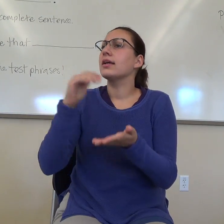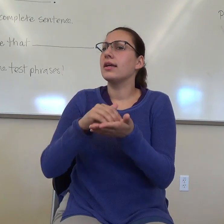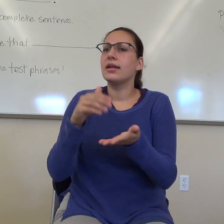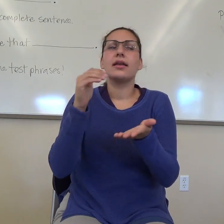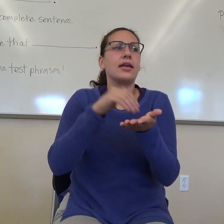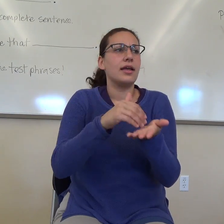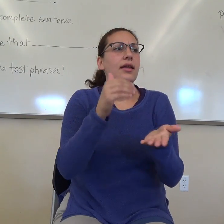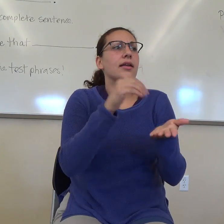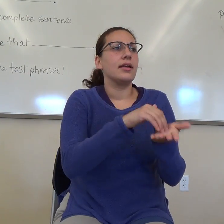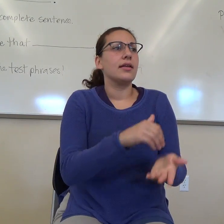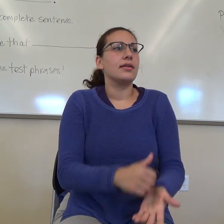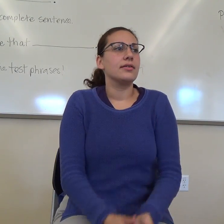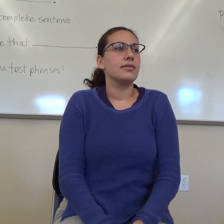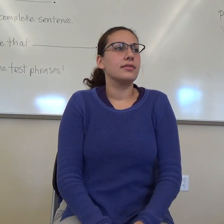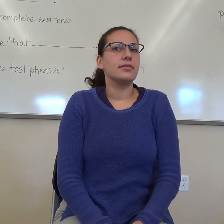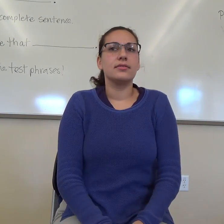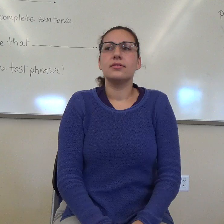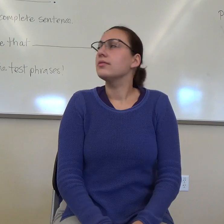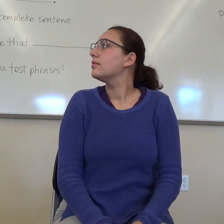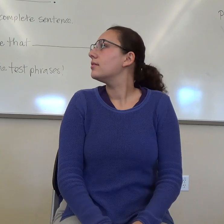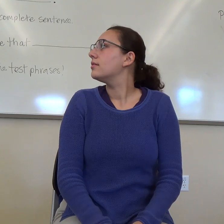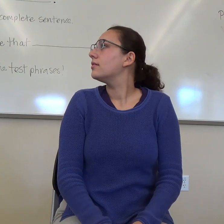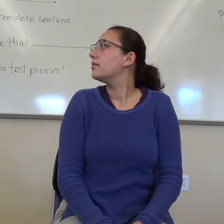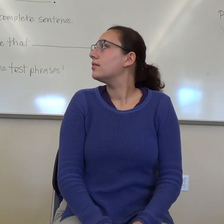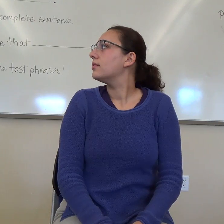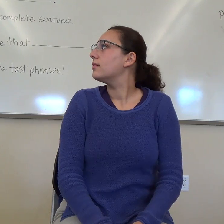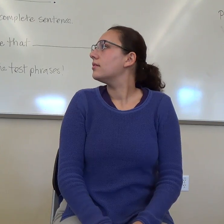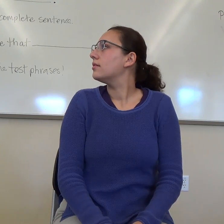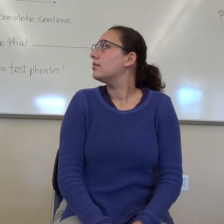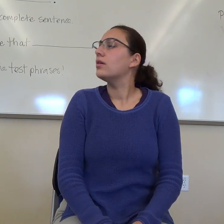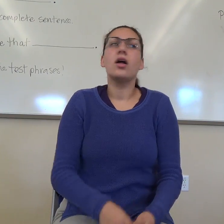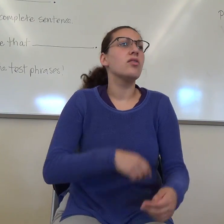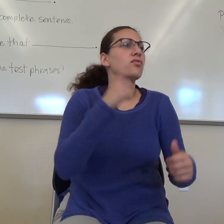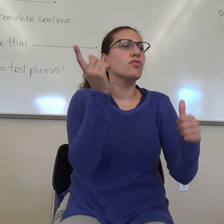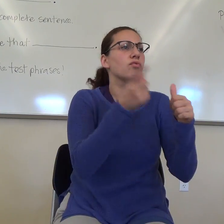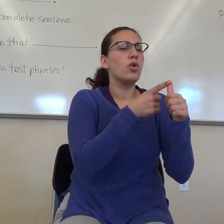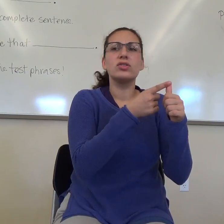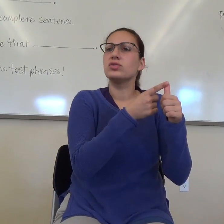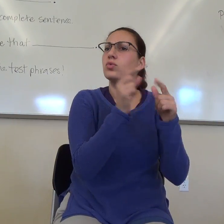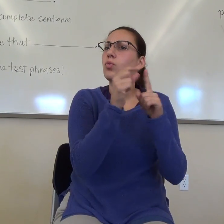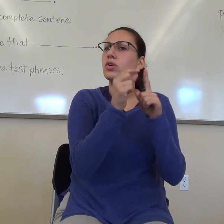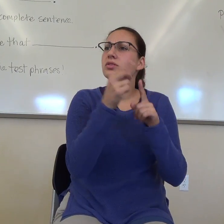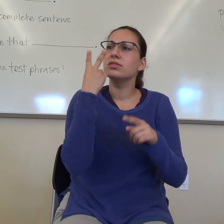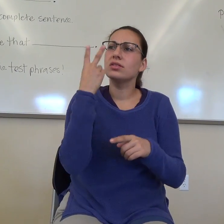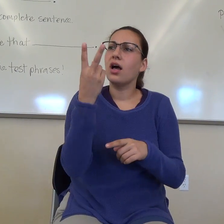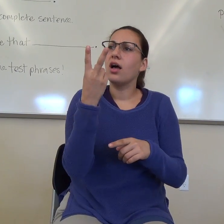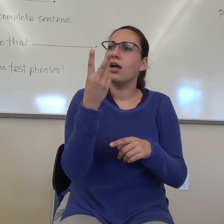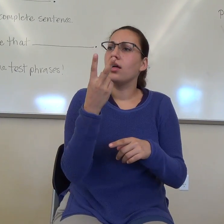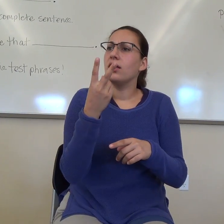yes. What's the first thing that you saw repeated or referred to?